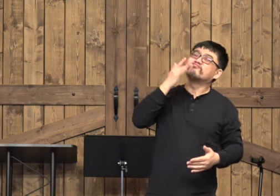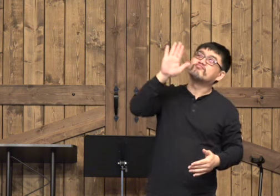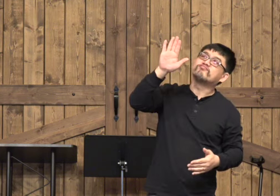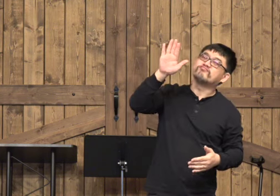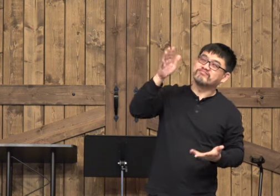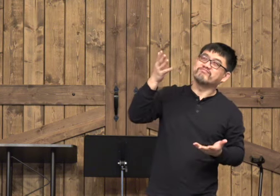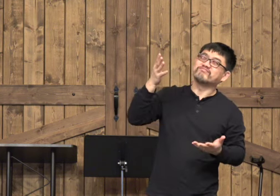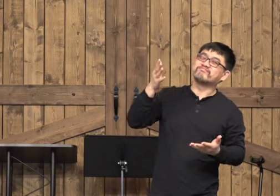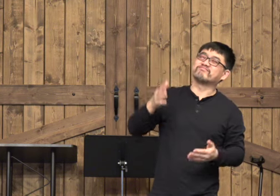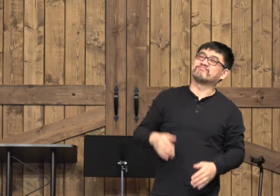give us joy.